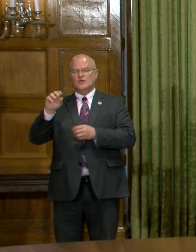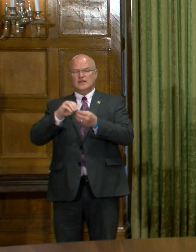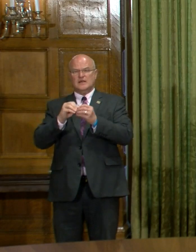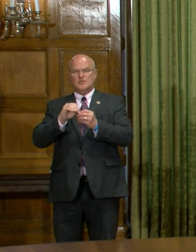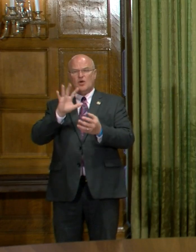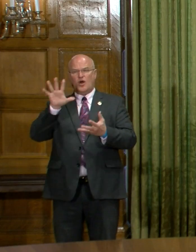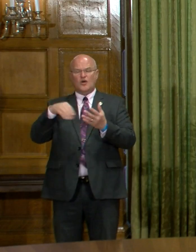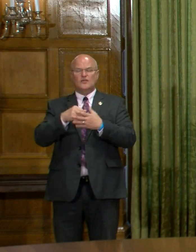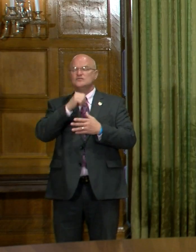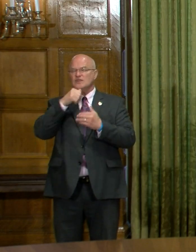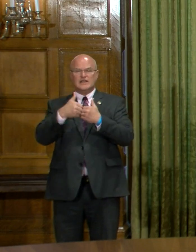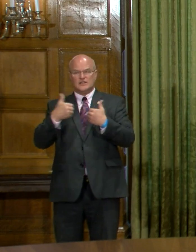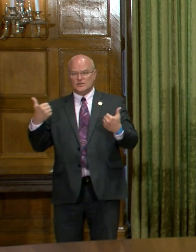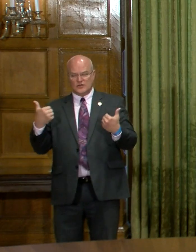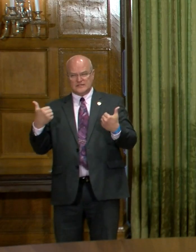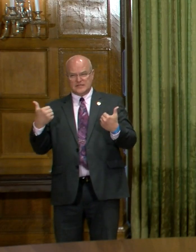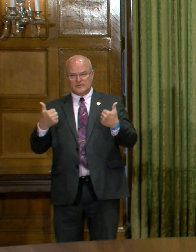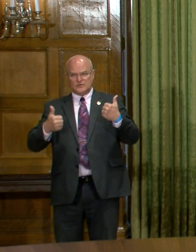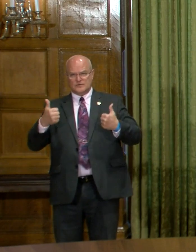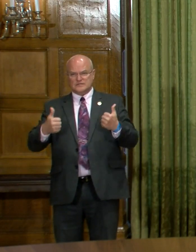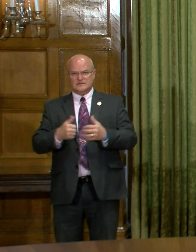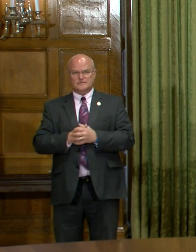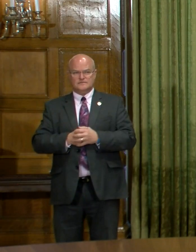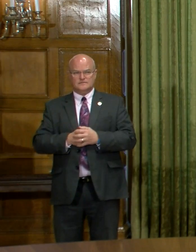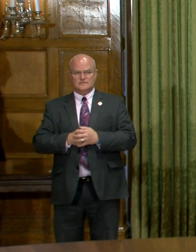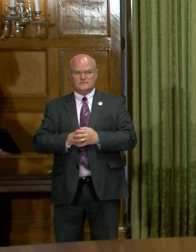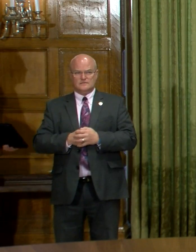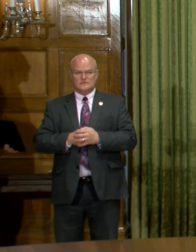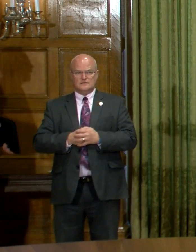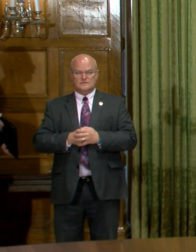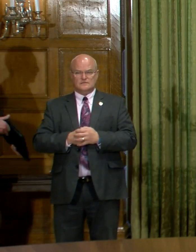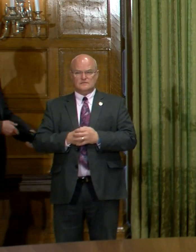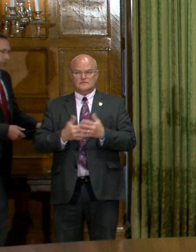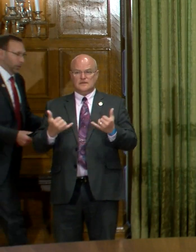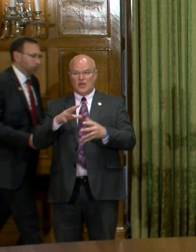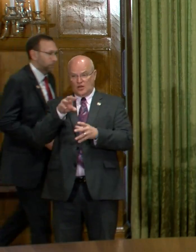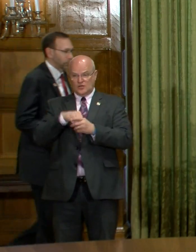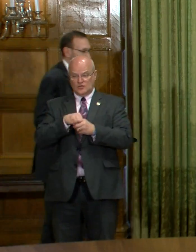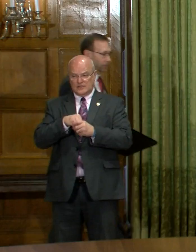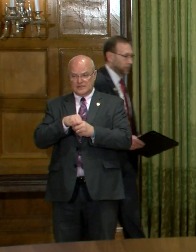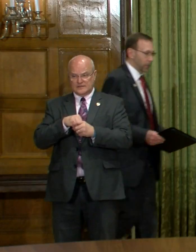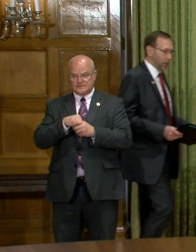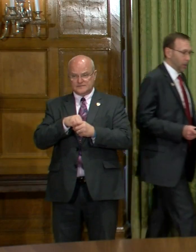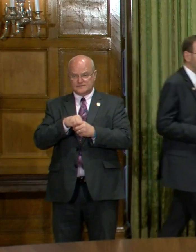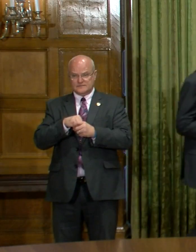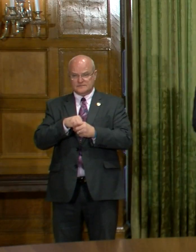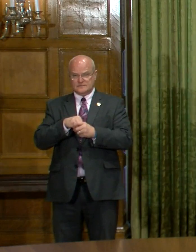those all not included? No, they are included.